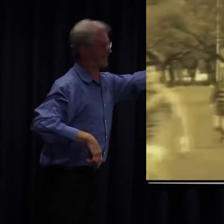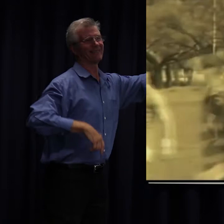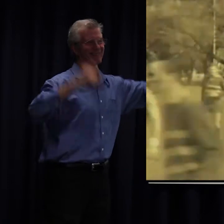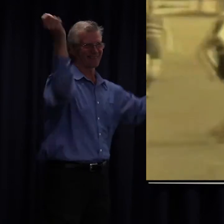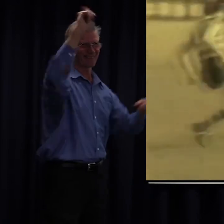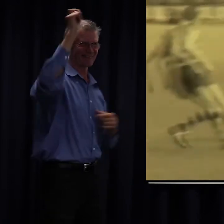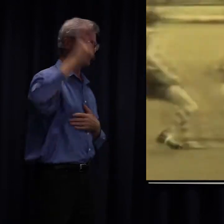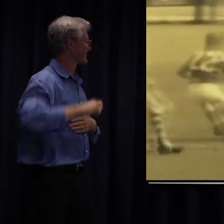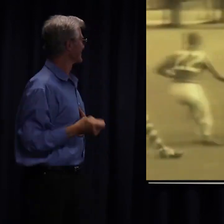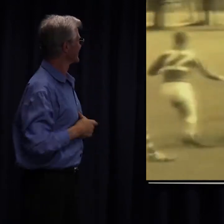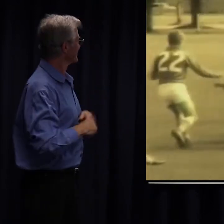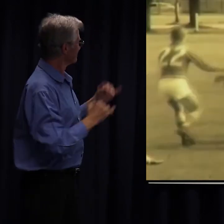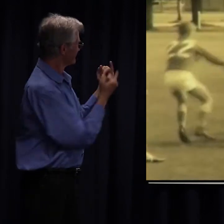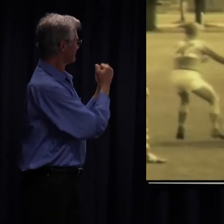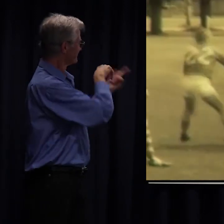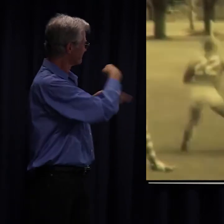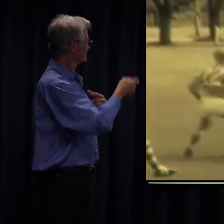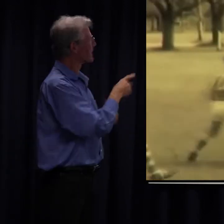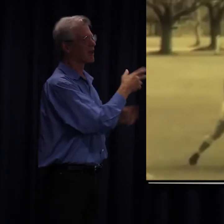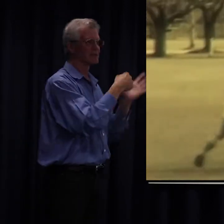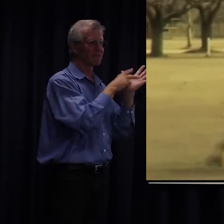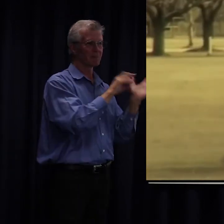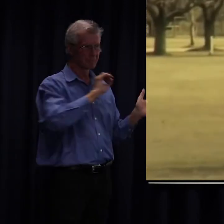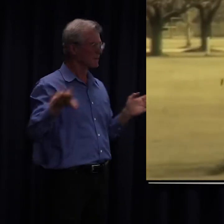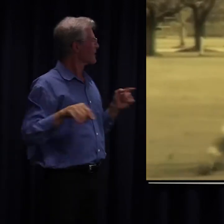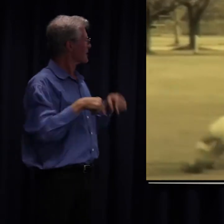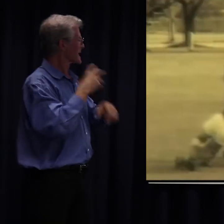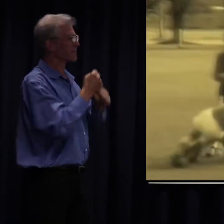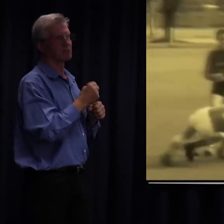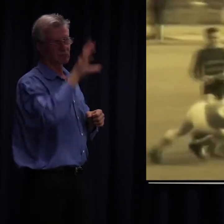You can see the referee uses a white flag rather than a whistle.